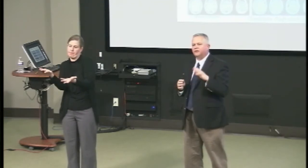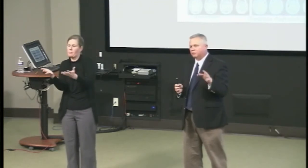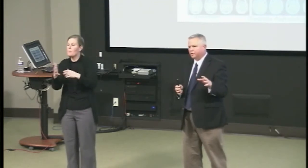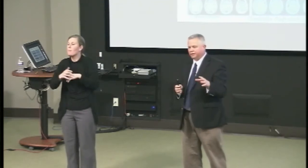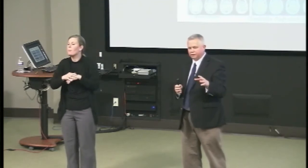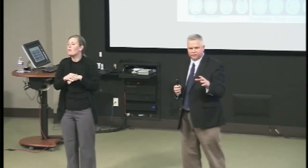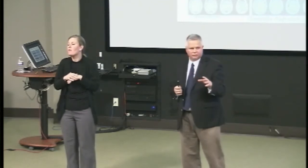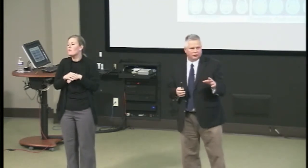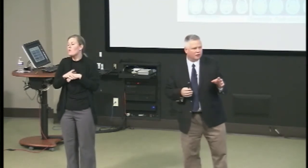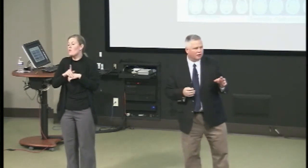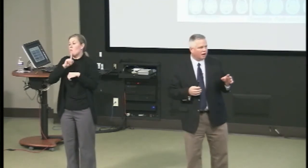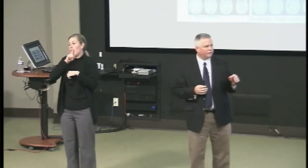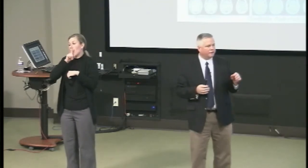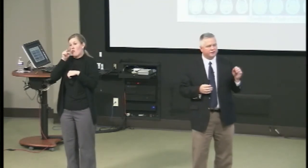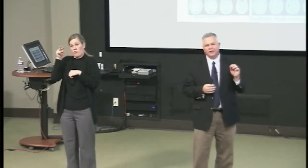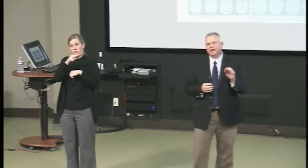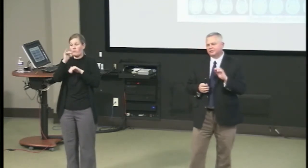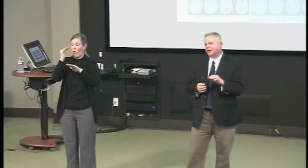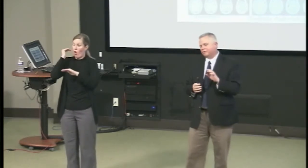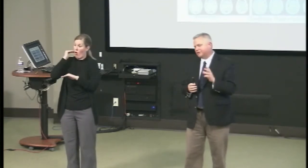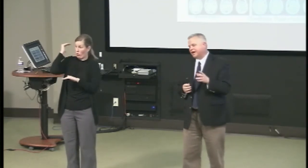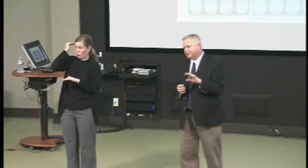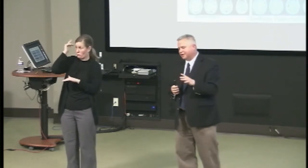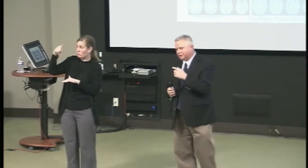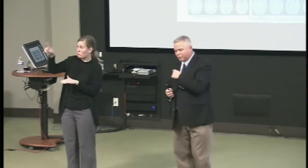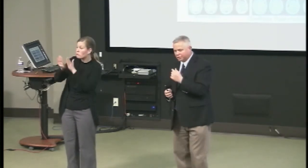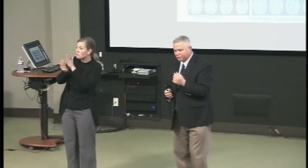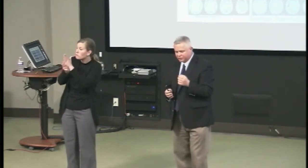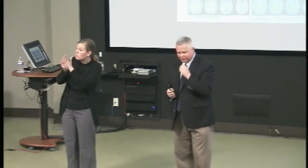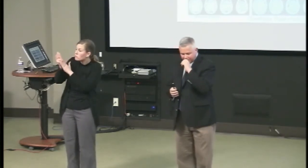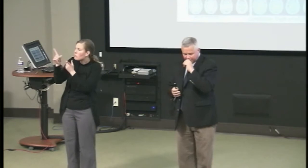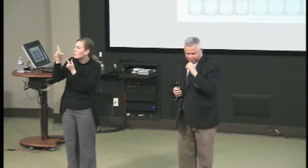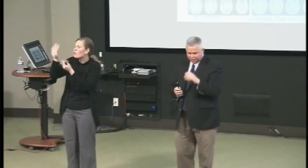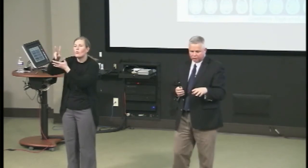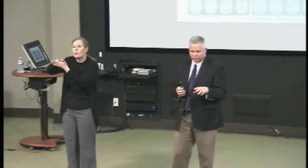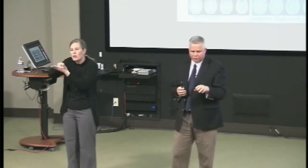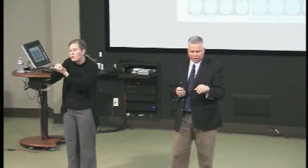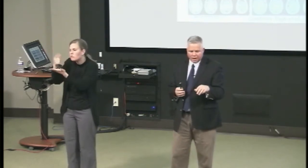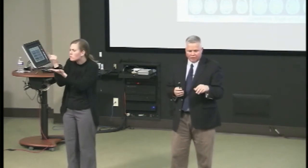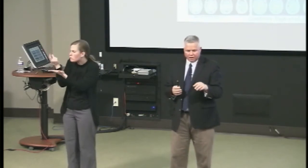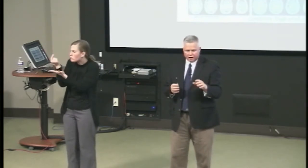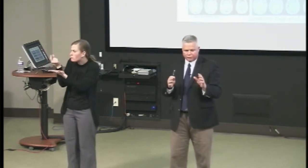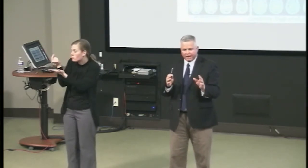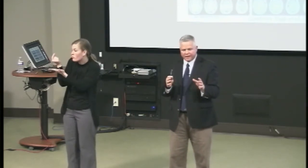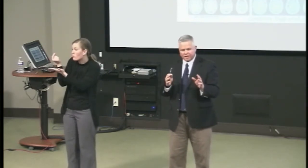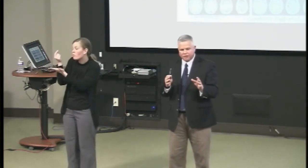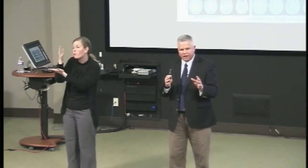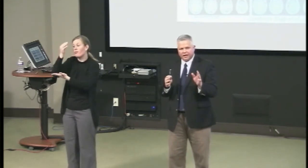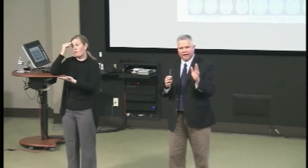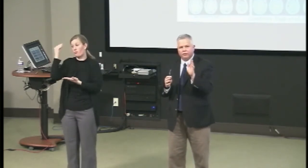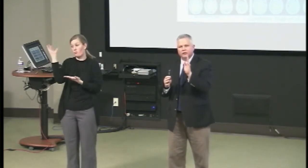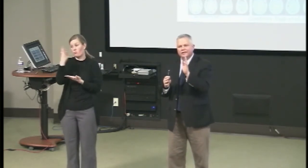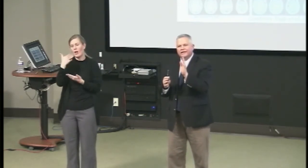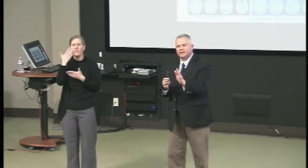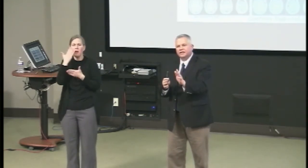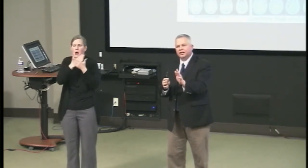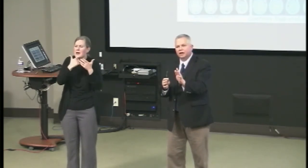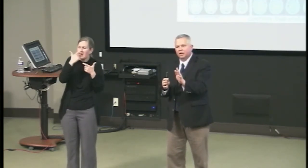developed adult readers. The study itself was actually a little more interesting than what I'm going to show you, because we had subjects